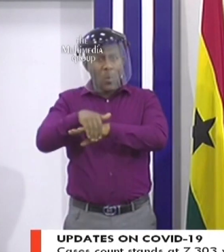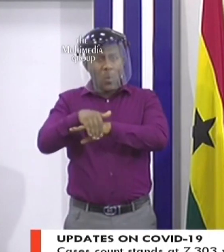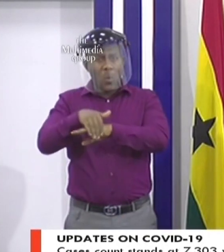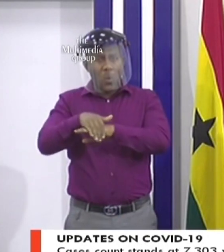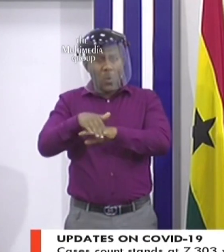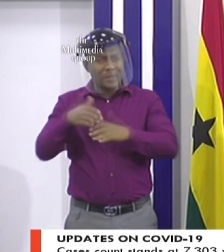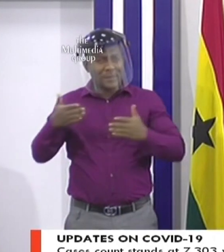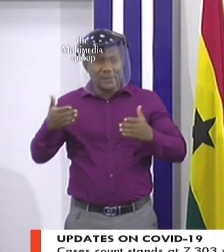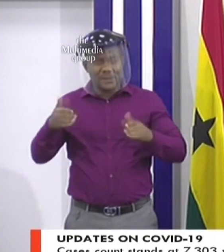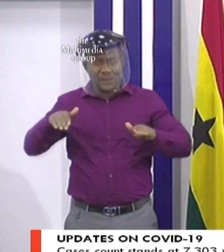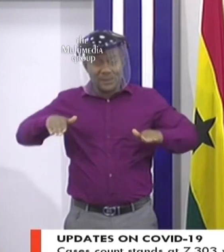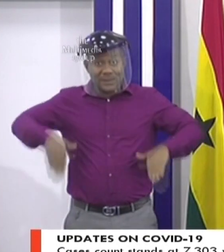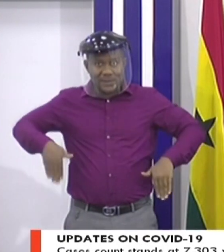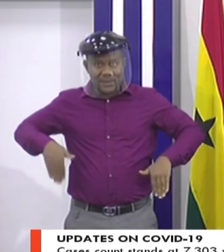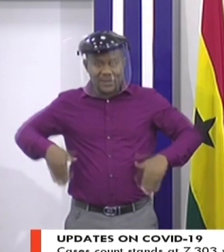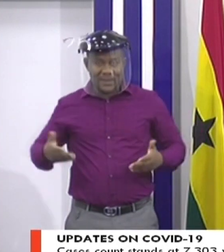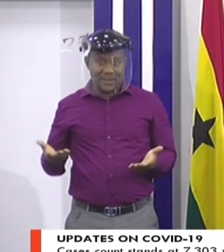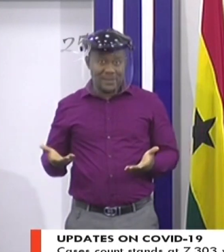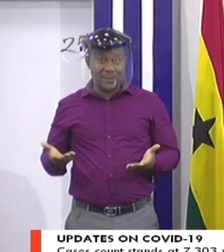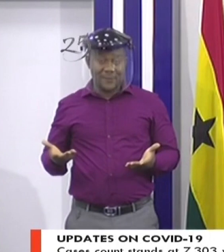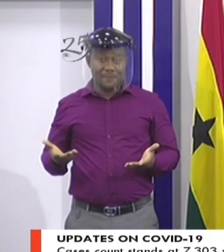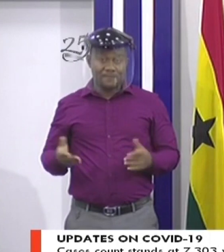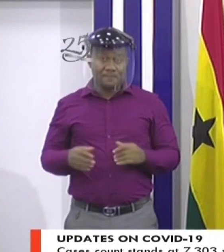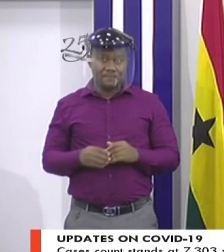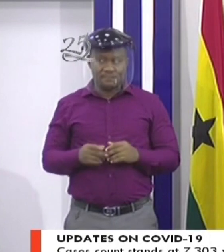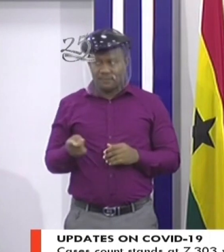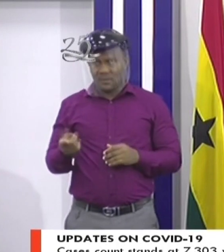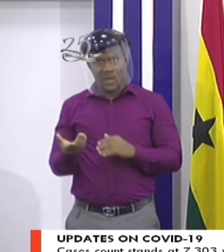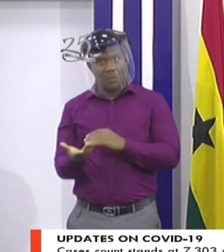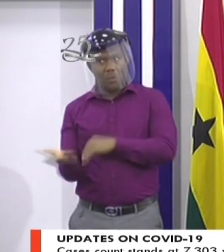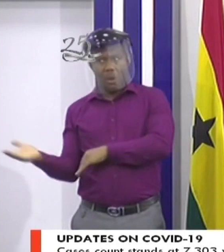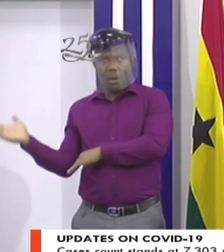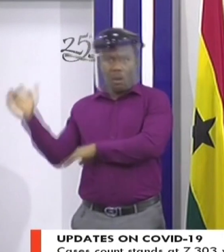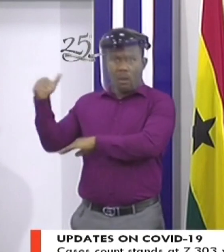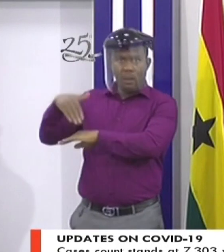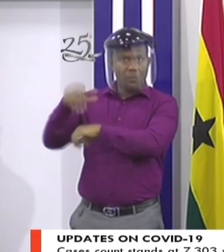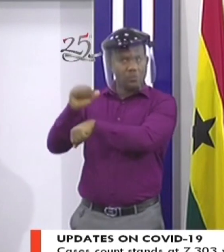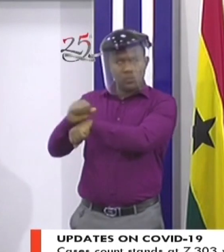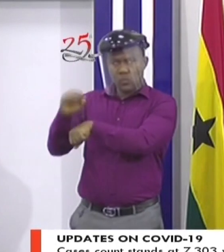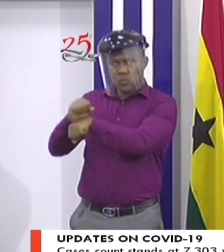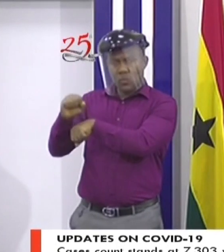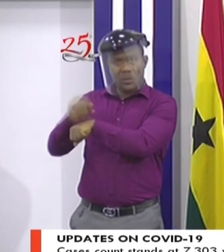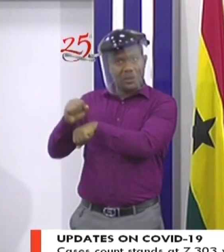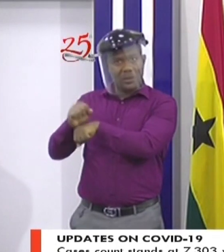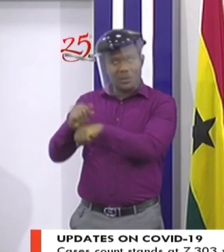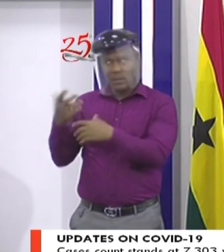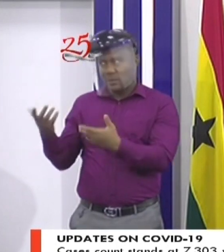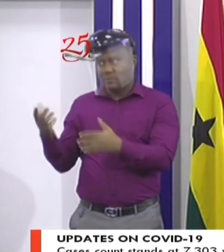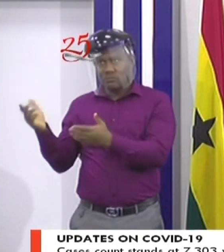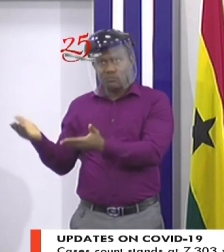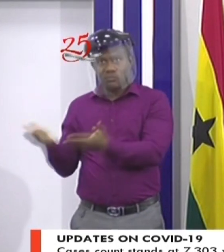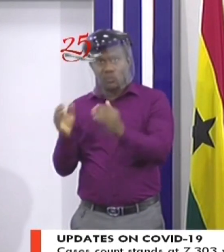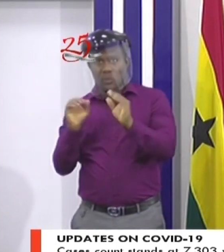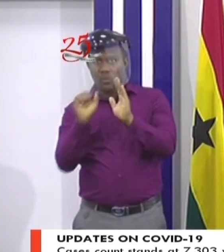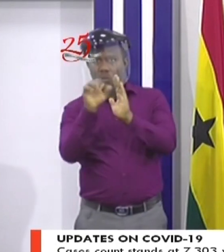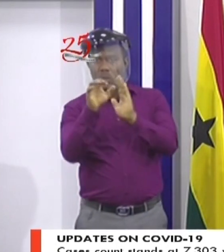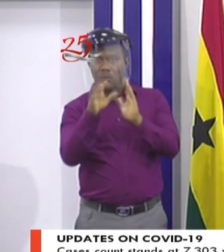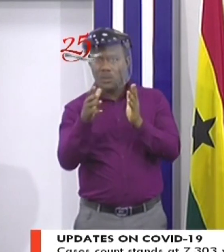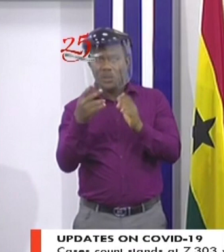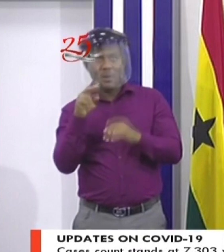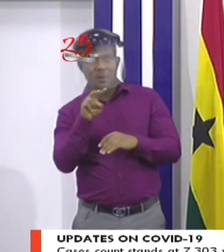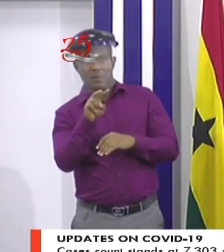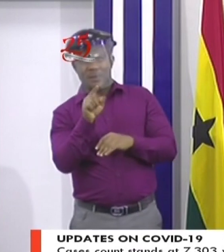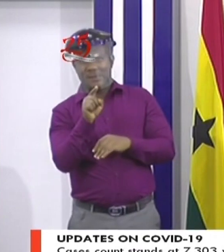these are some of the challenges that we have if people work late in the night and they have to produce an output. He realized